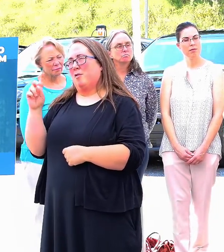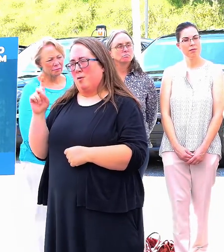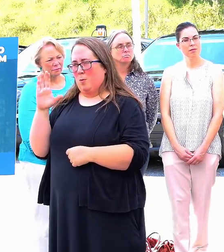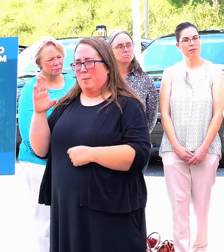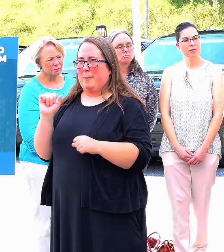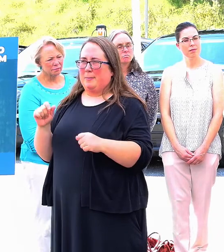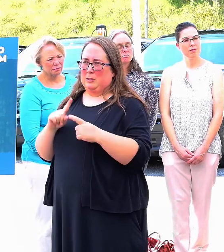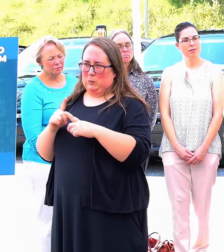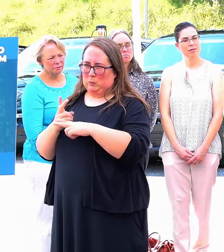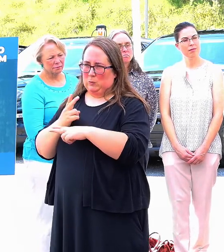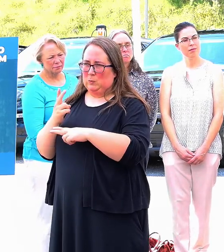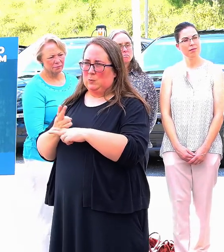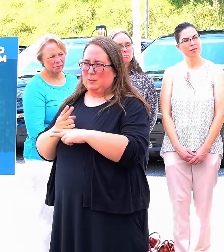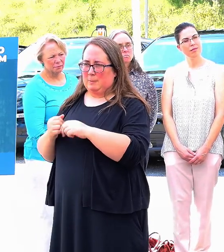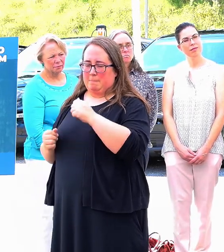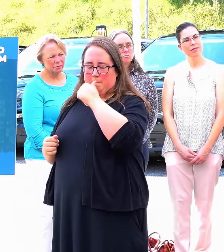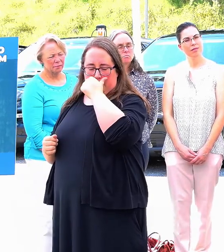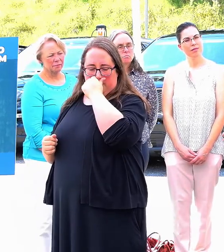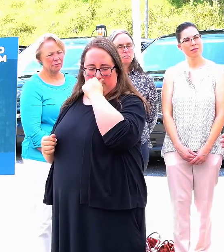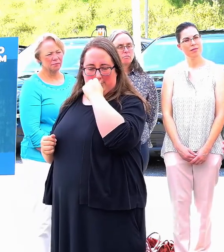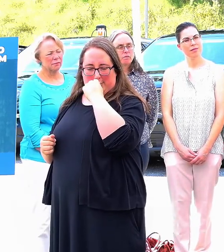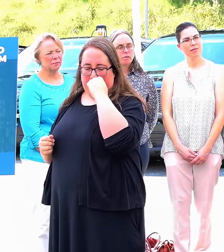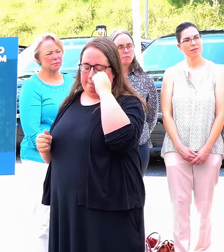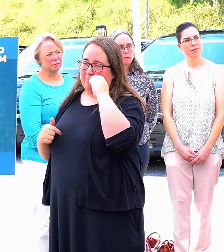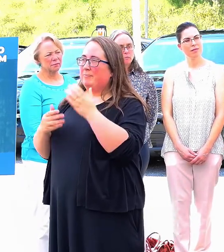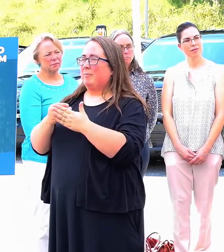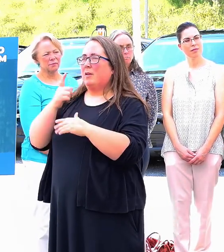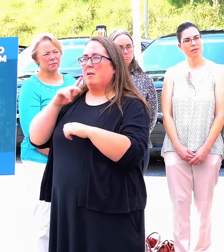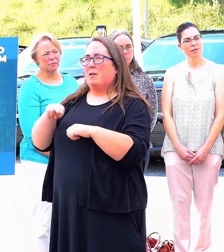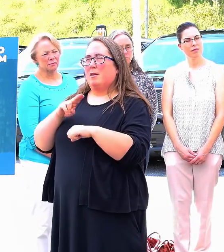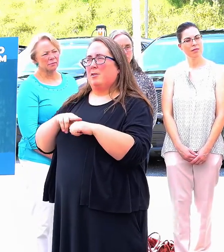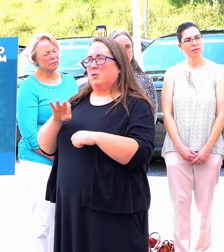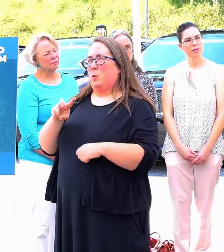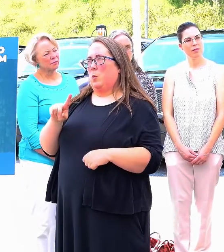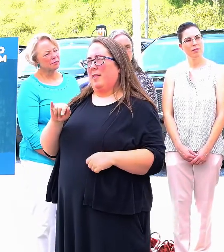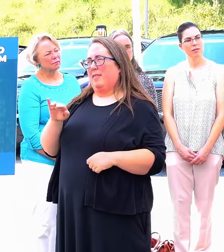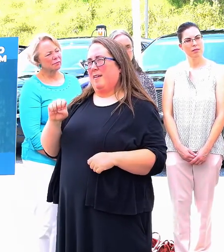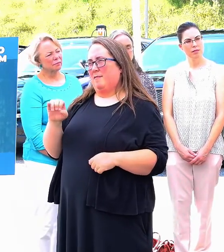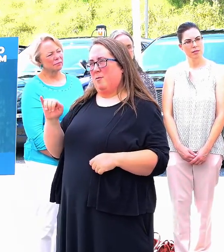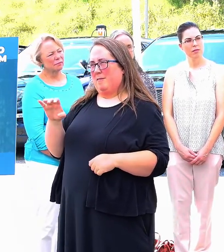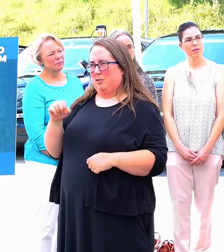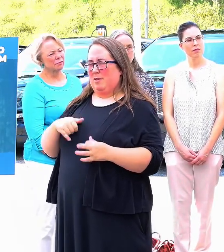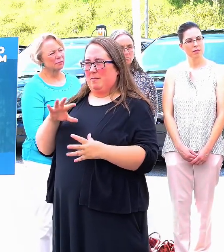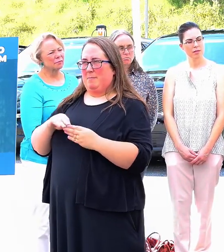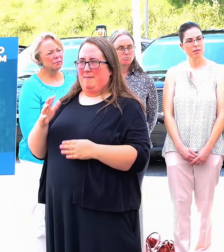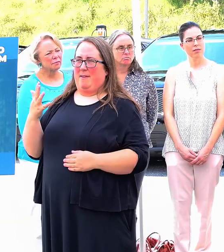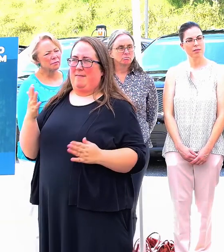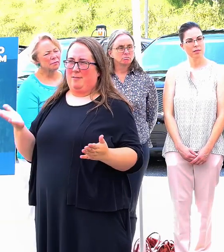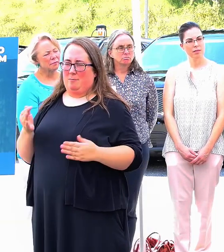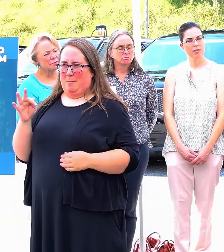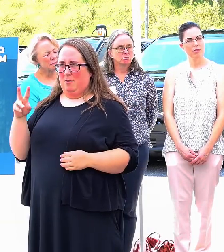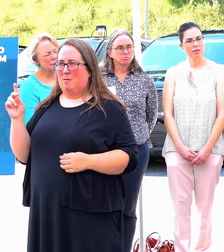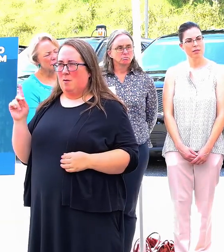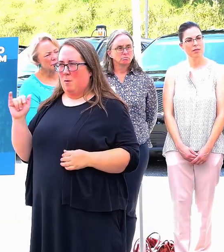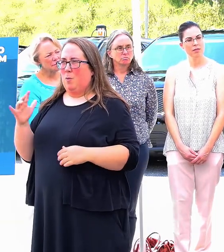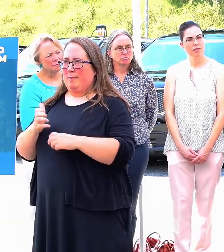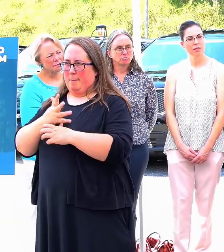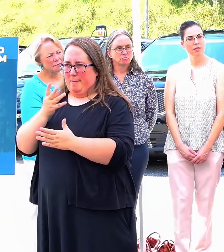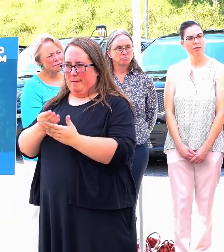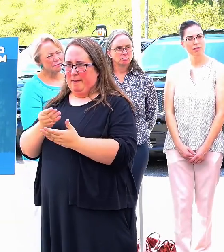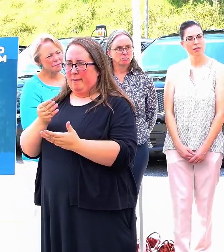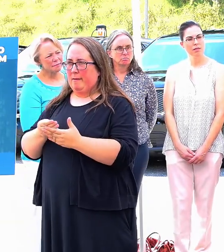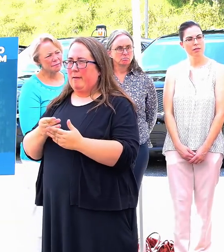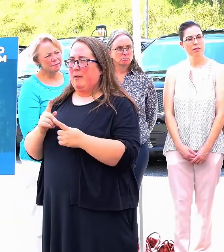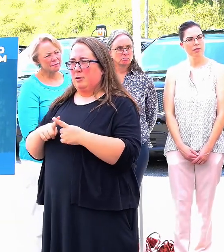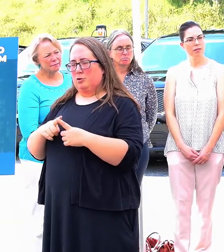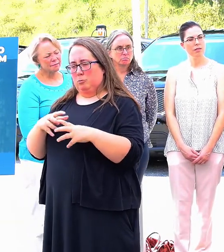be able to use. There's money in this for the National Wildlife Refuges. We have 5 in Maryland that'll get help in order